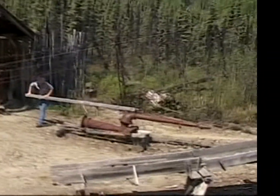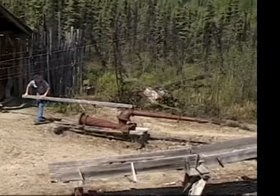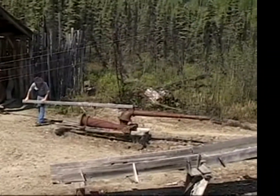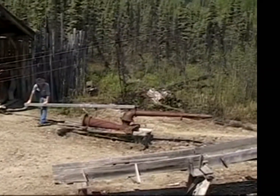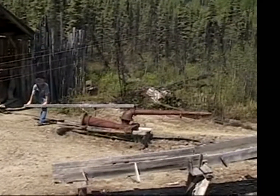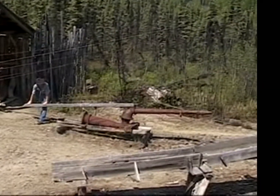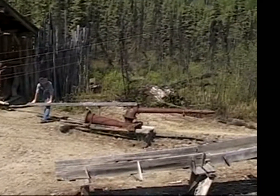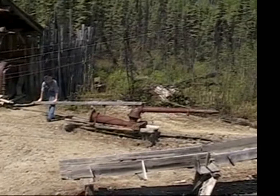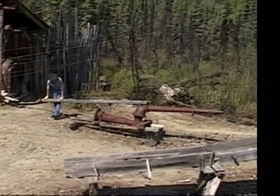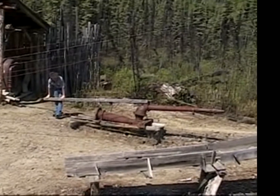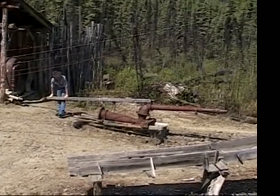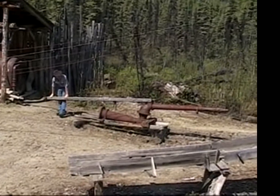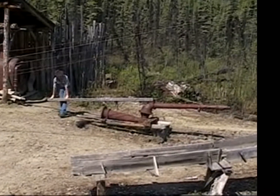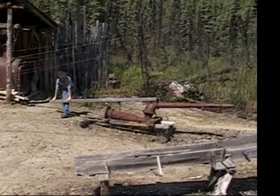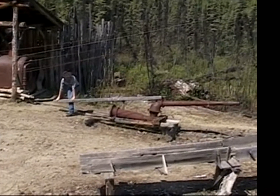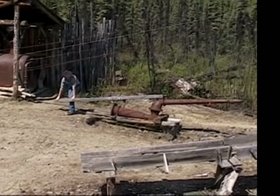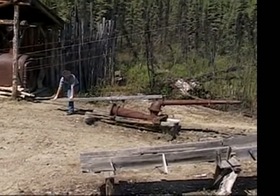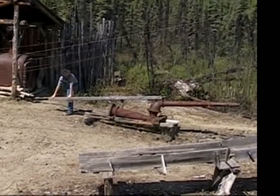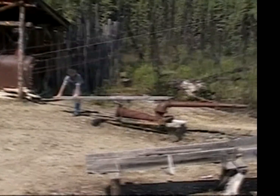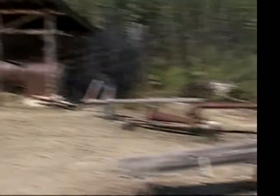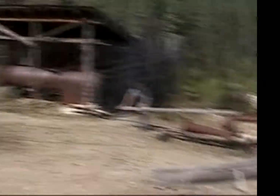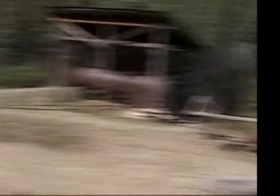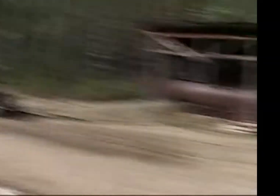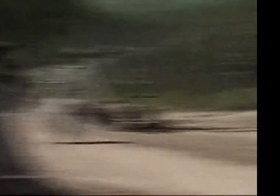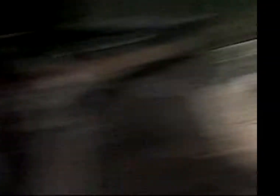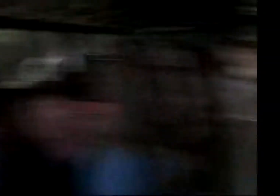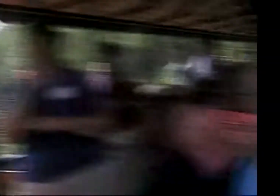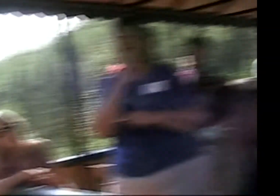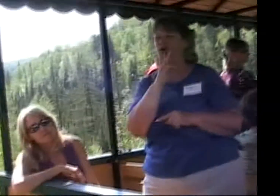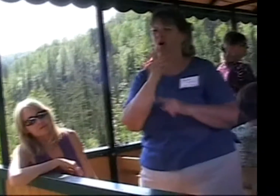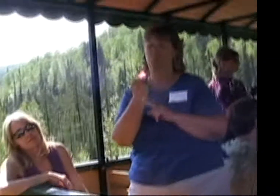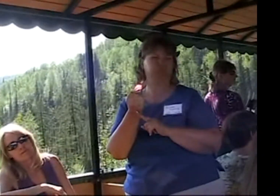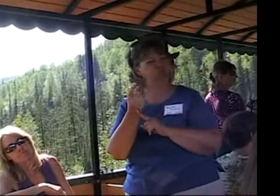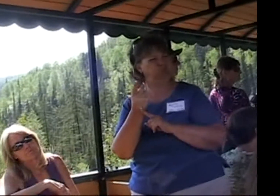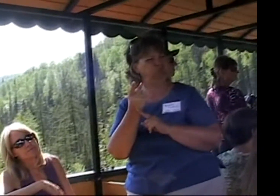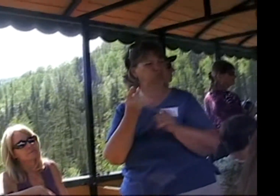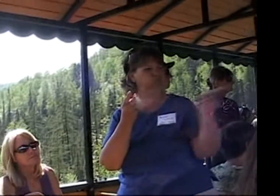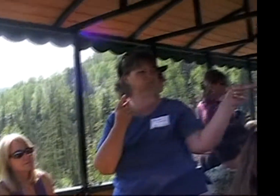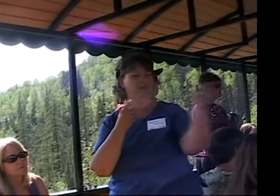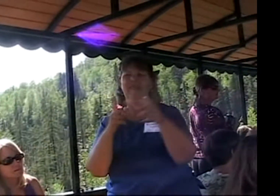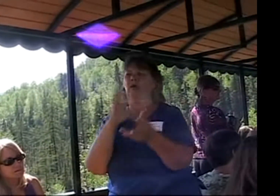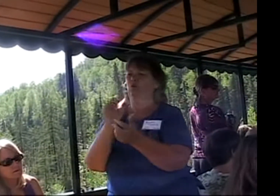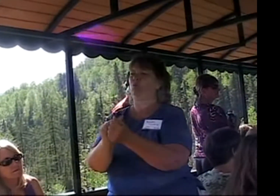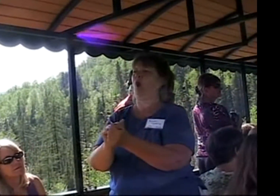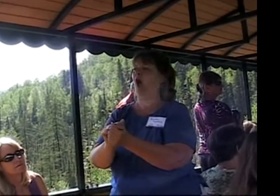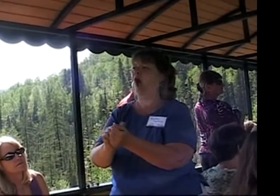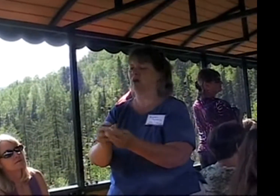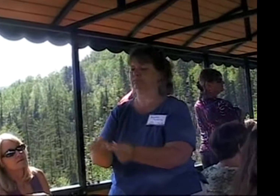just blast their way through those piles and wash and funnel all the golden material through their sluice boxes they had set up